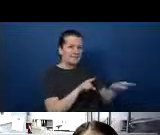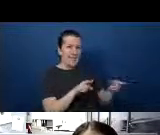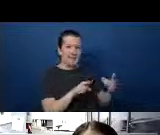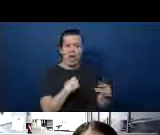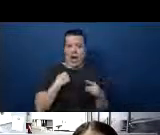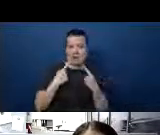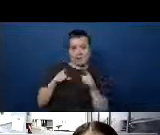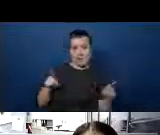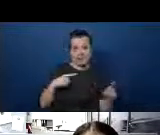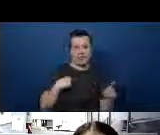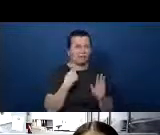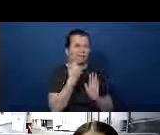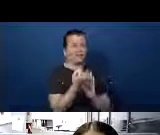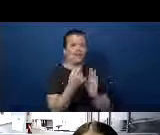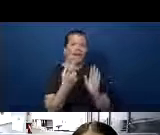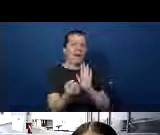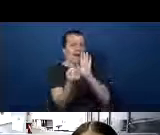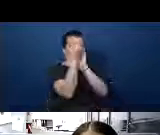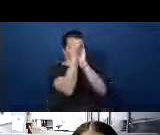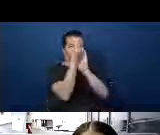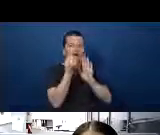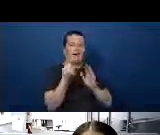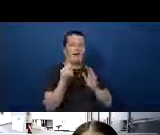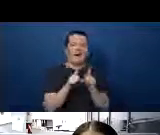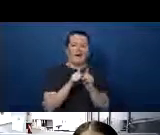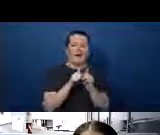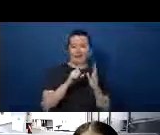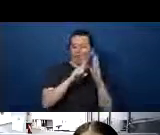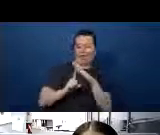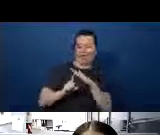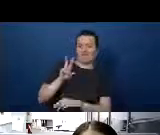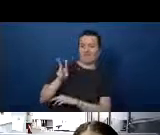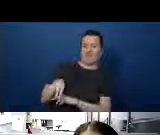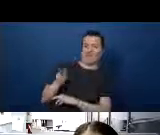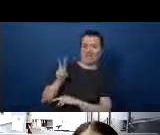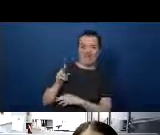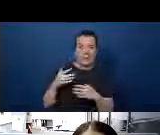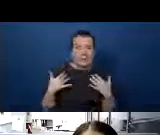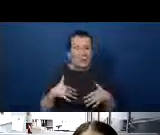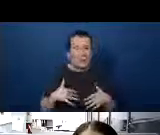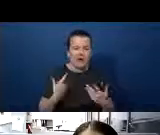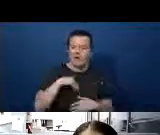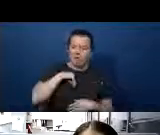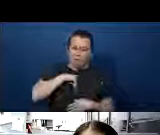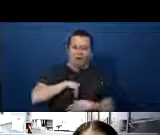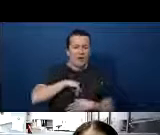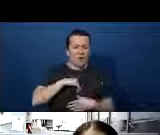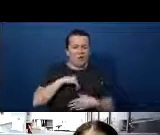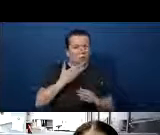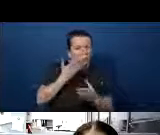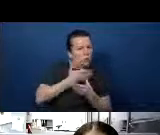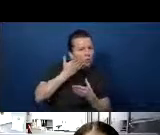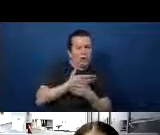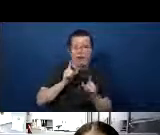and devalued by their peers, which further perpetuate physical, emotional, and relational violence against